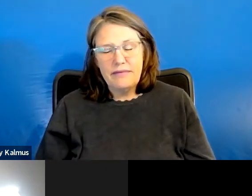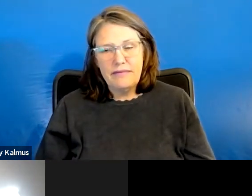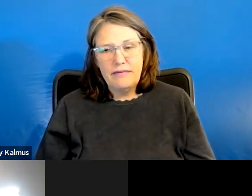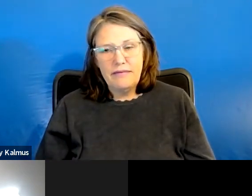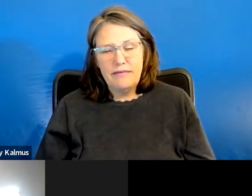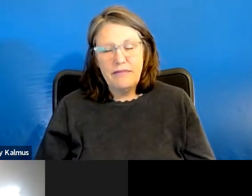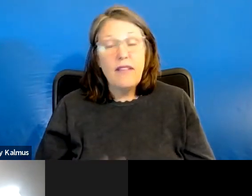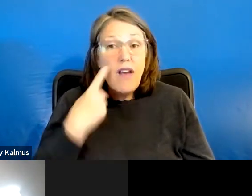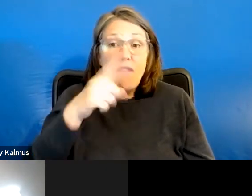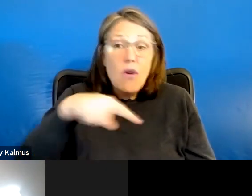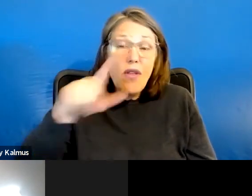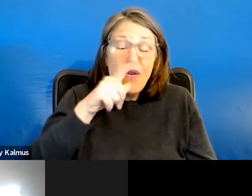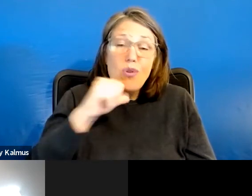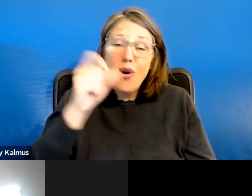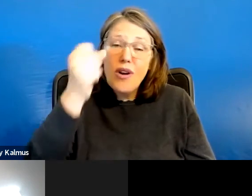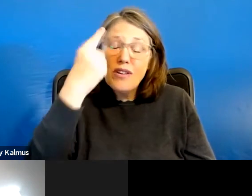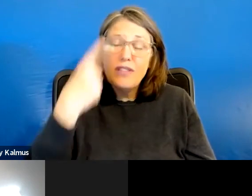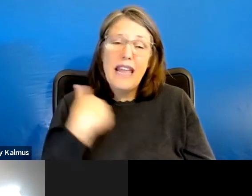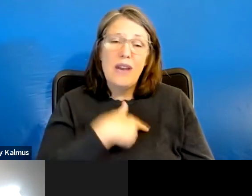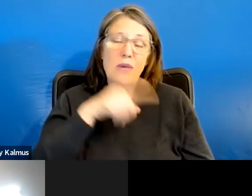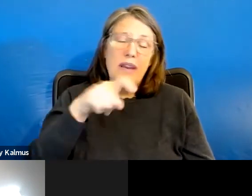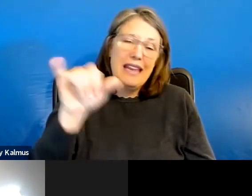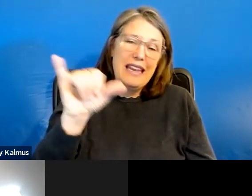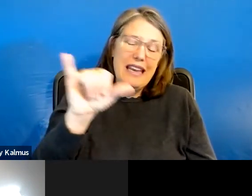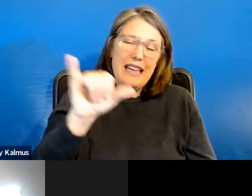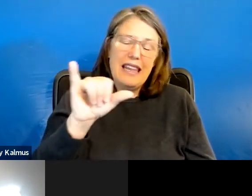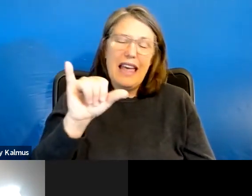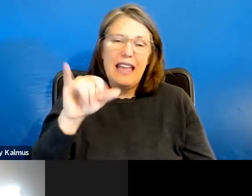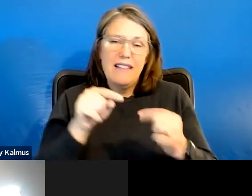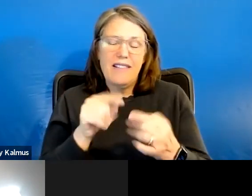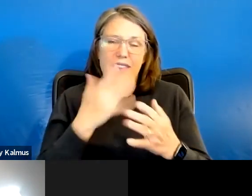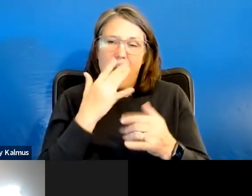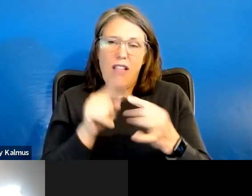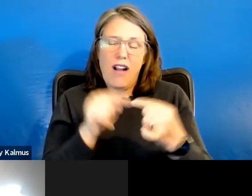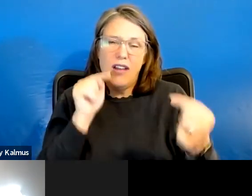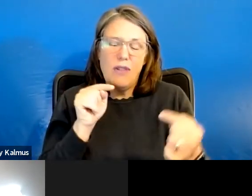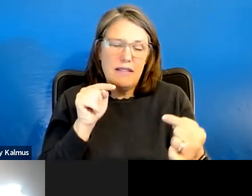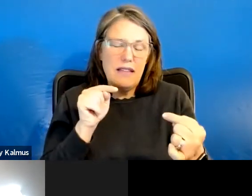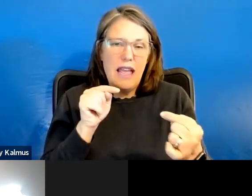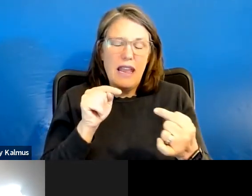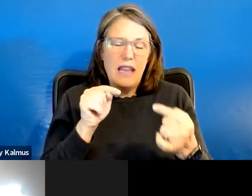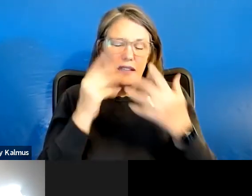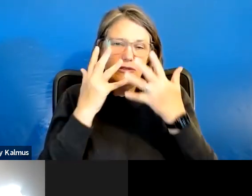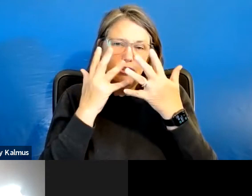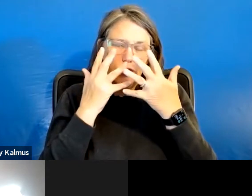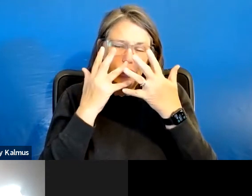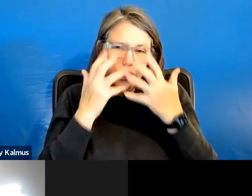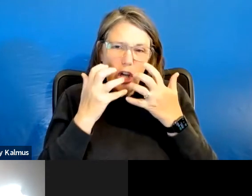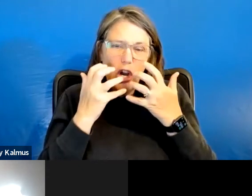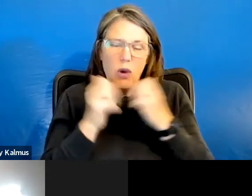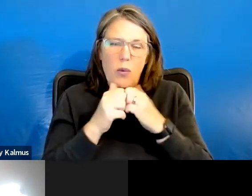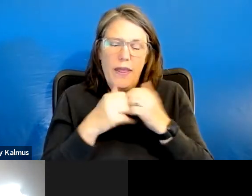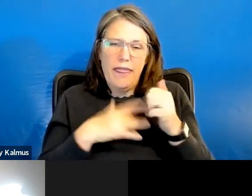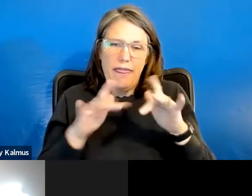All And for right. those of you that don't understand that we need, the contrast, dark on light or light on dark is